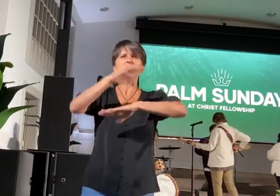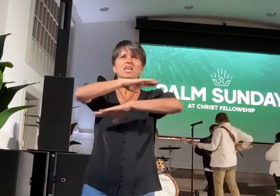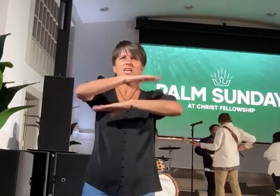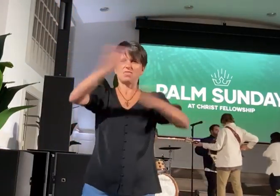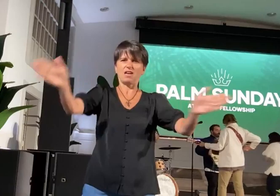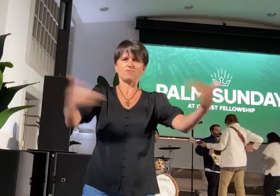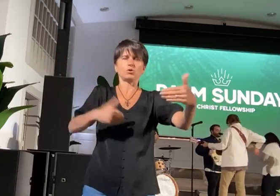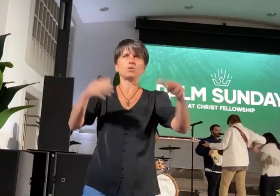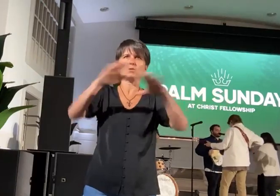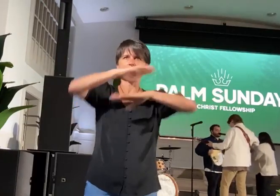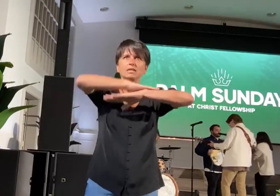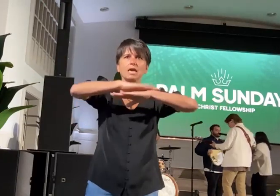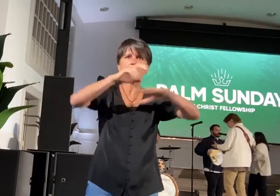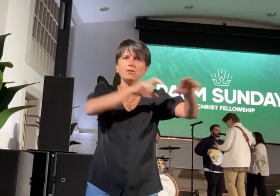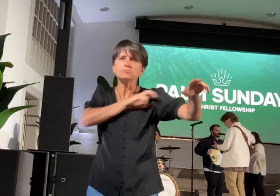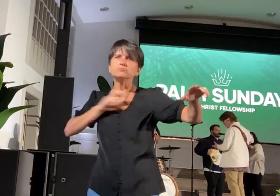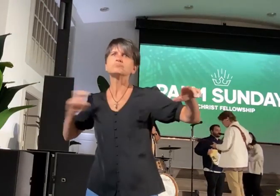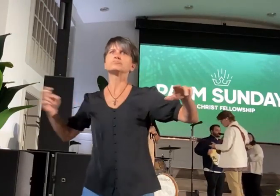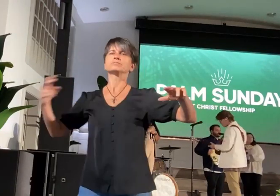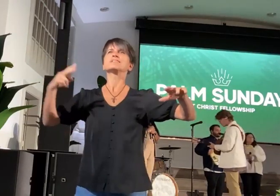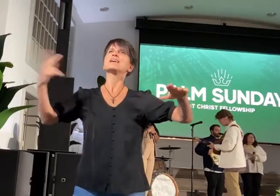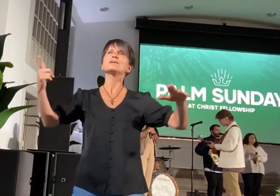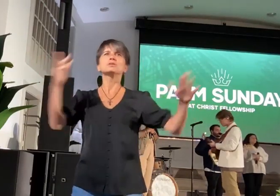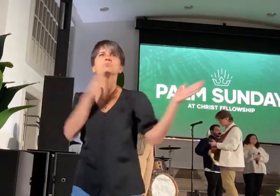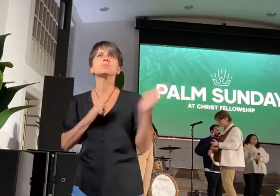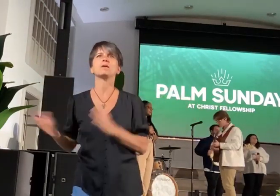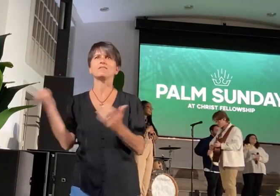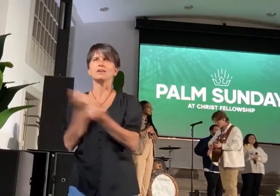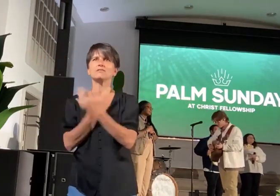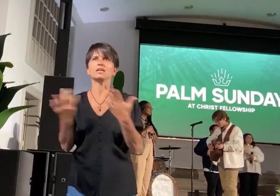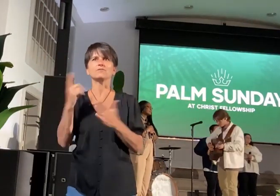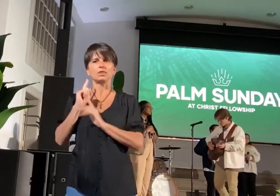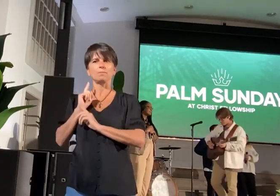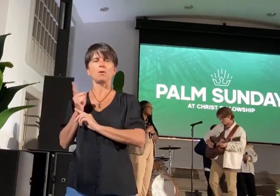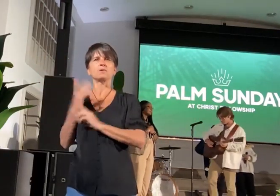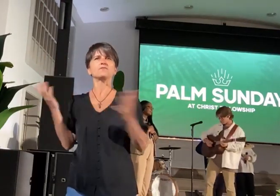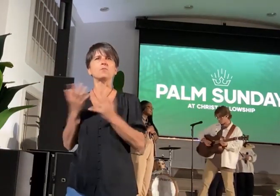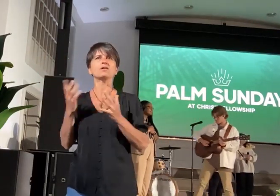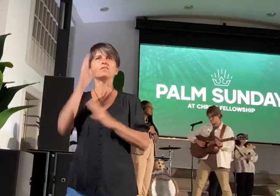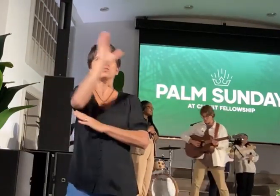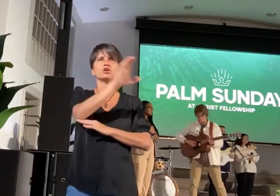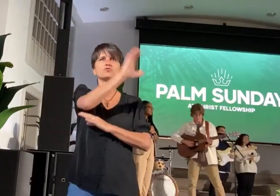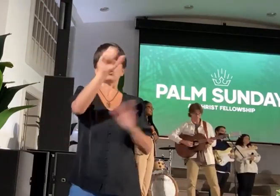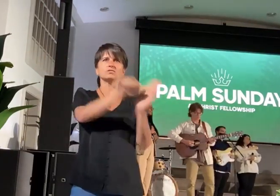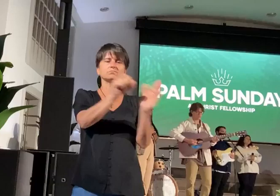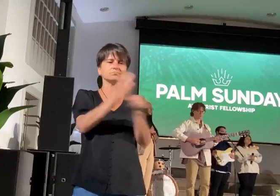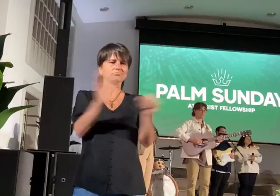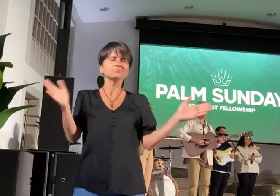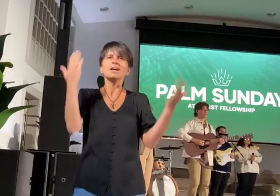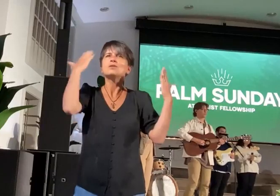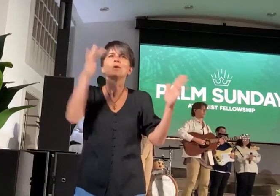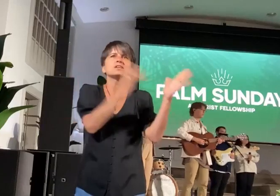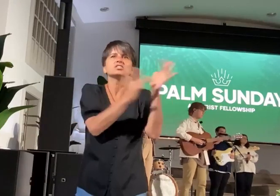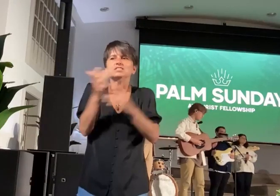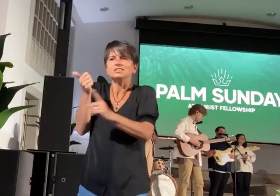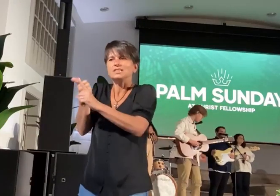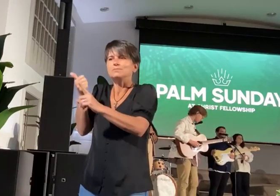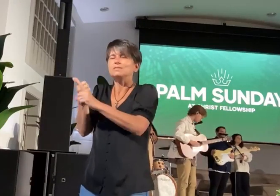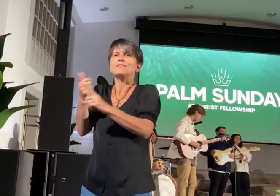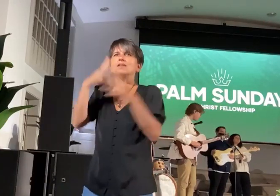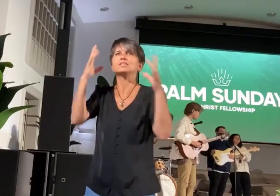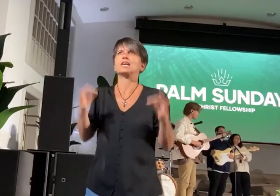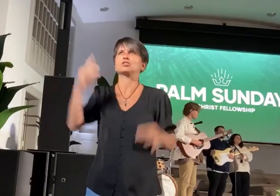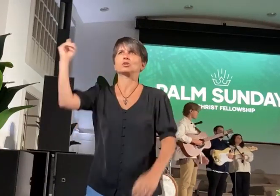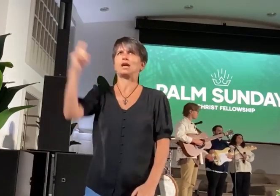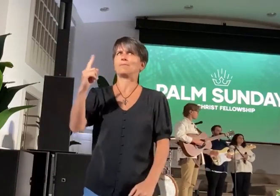faced in the garden preparing himself for this moment. The cross. I don't know why Jesus chose to come at the